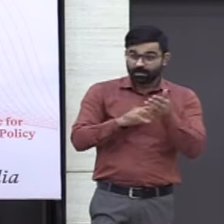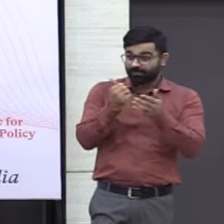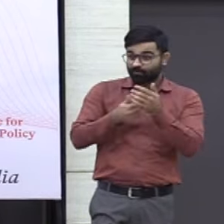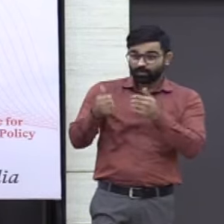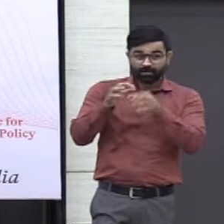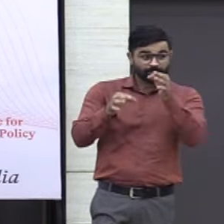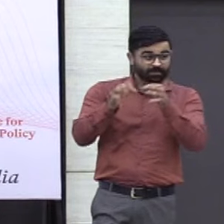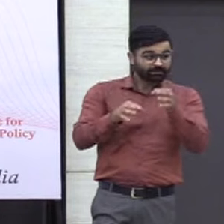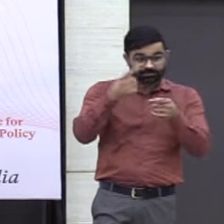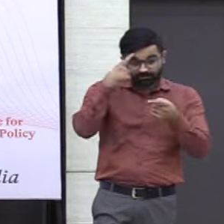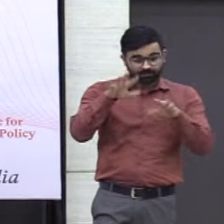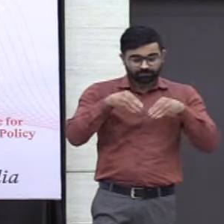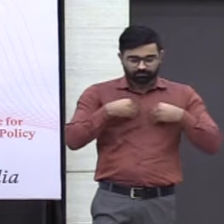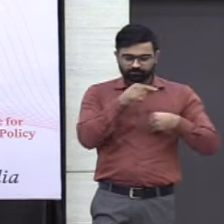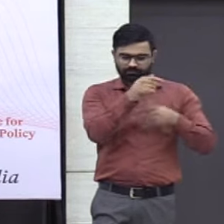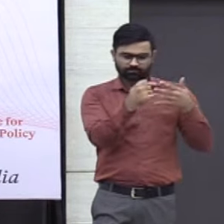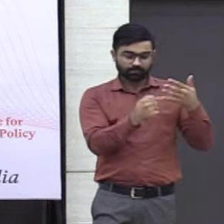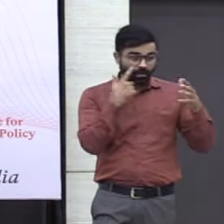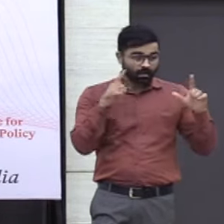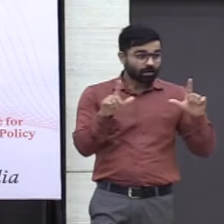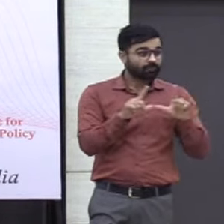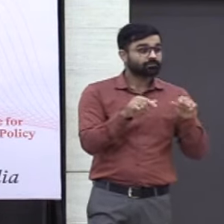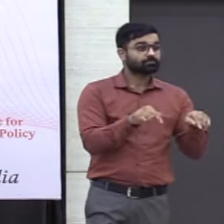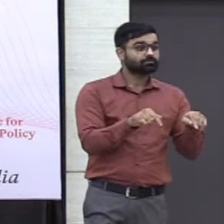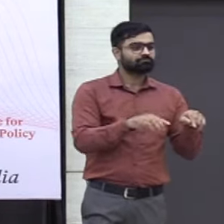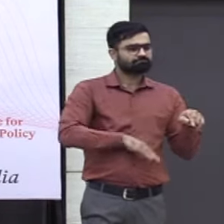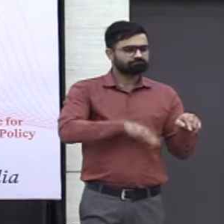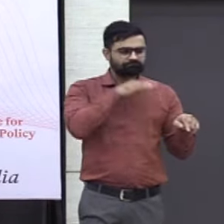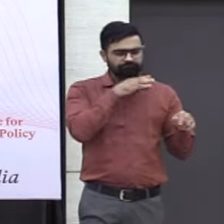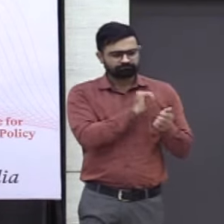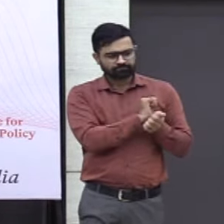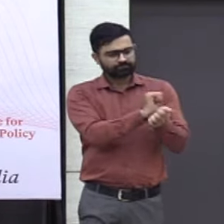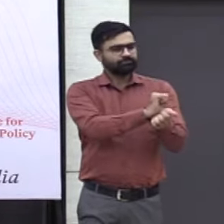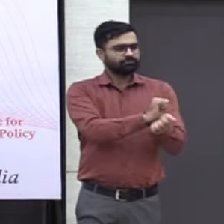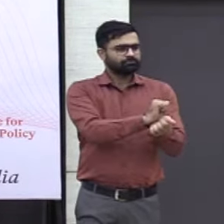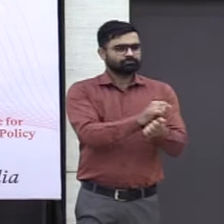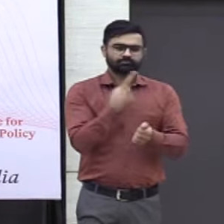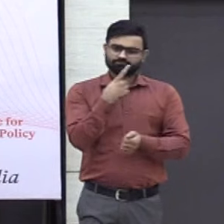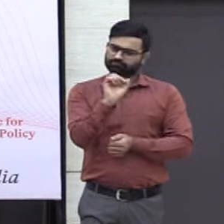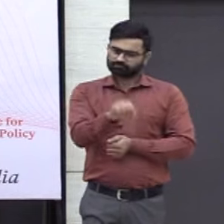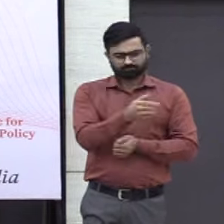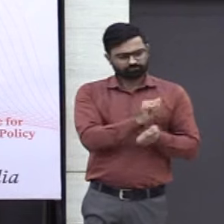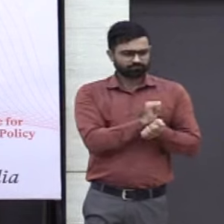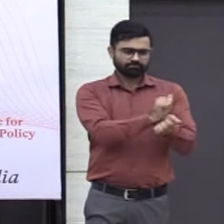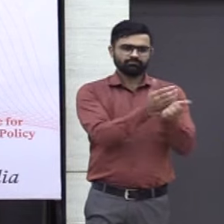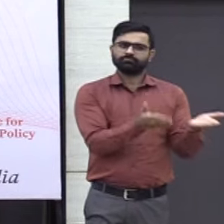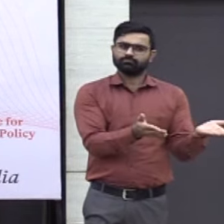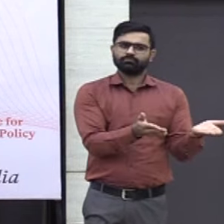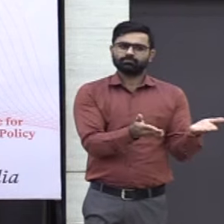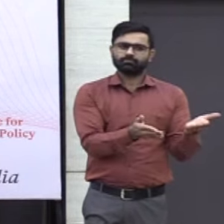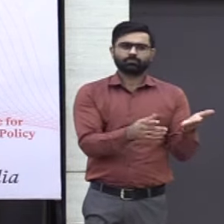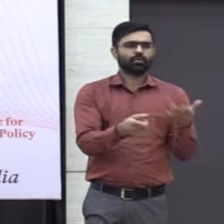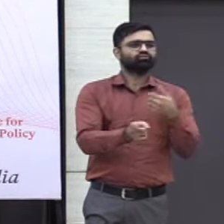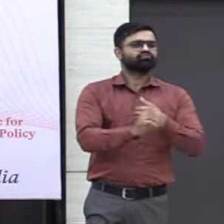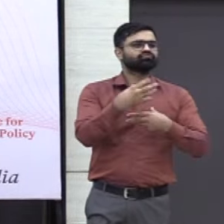then considers the prima facie evidence to be sufficient to arrest him, will say, yes, you can arrest him and he'll not be